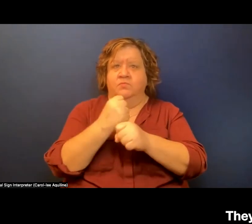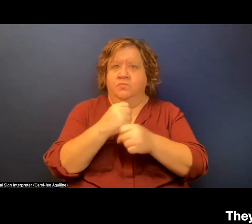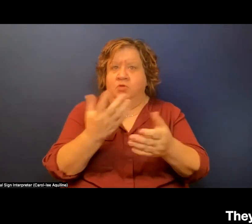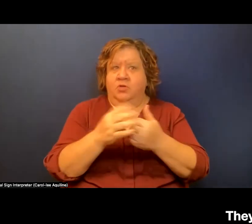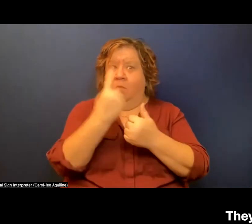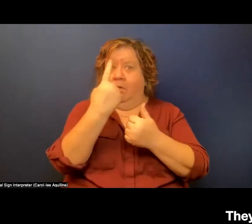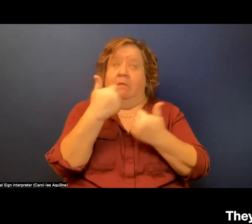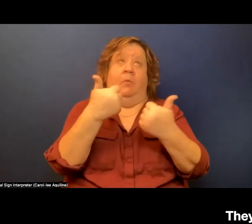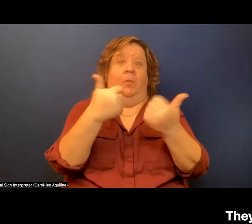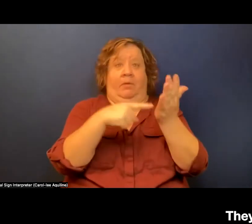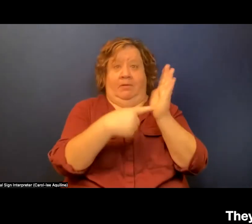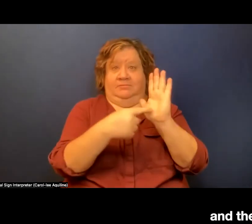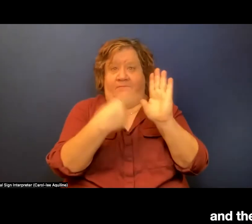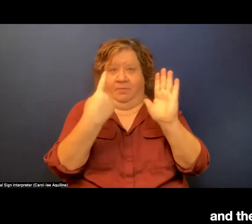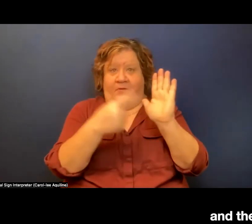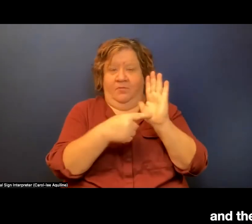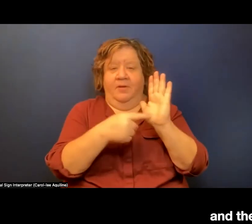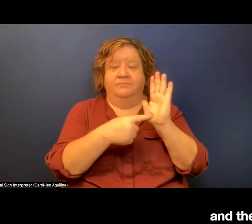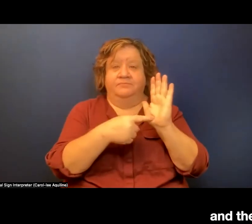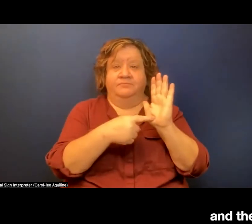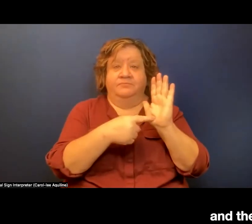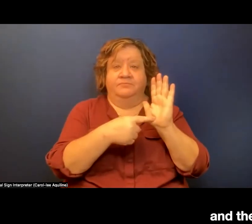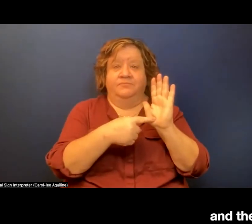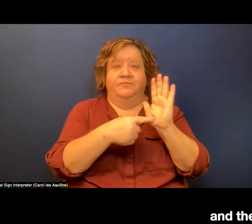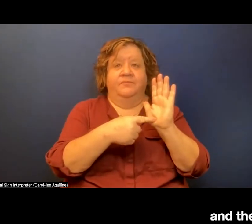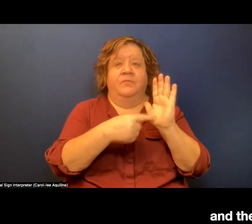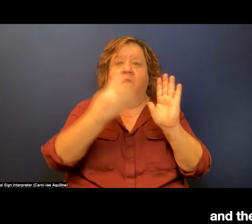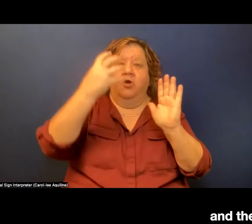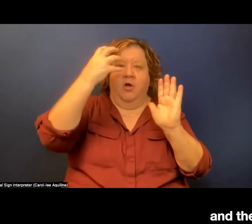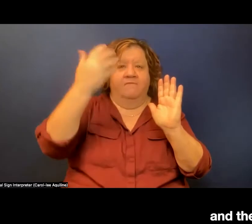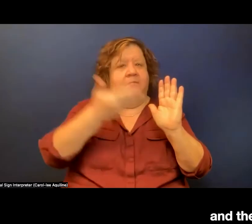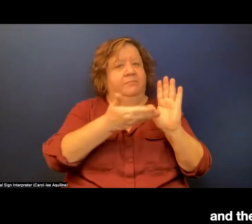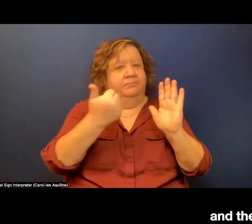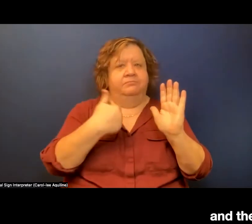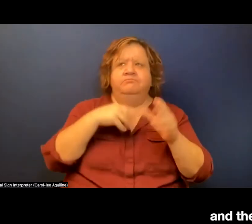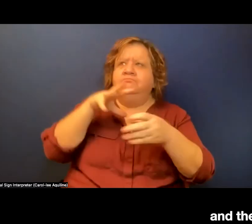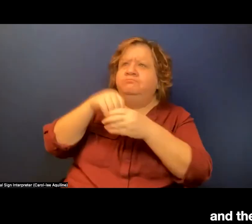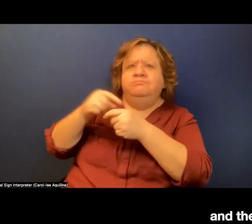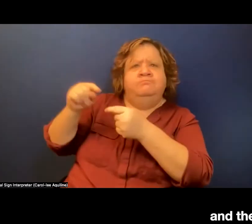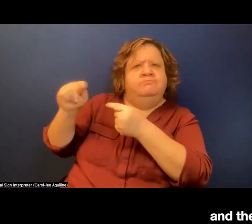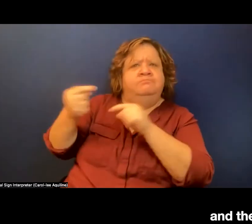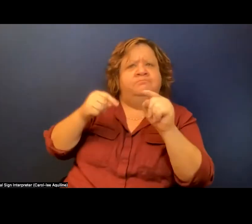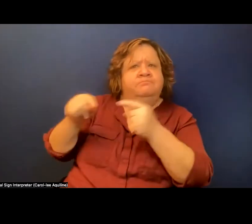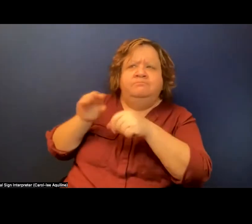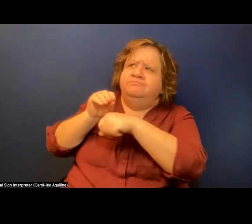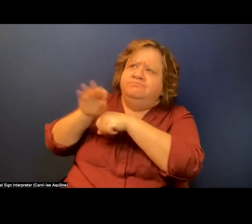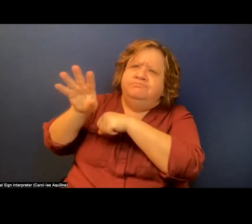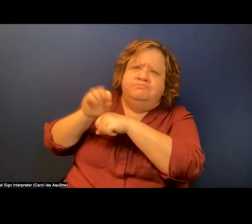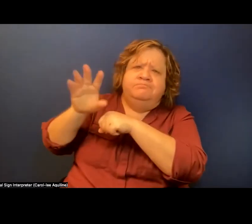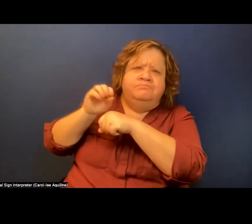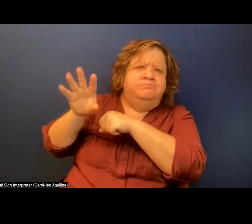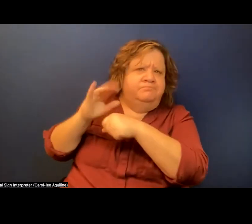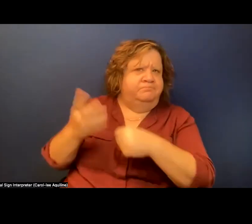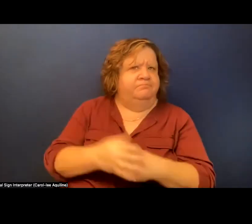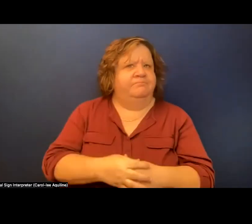and we took part in the consultation, and the government involved us in a very meaningful way.